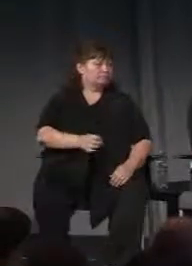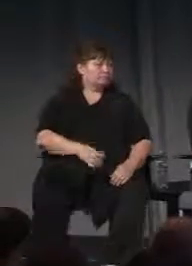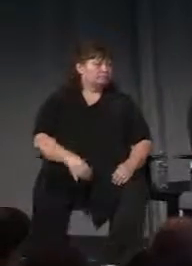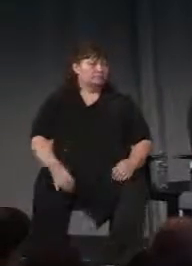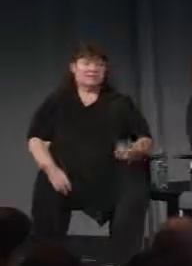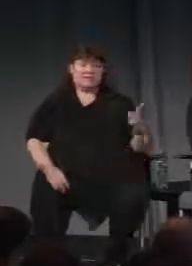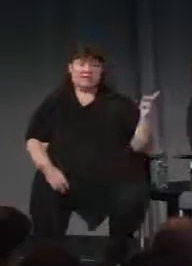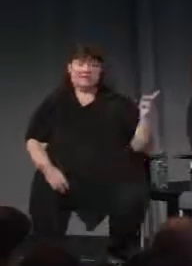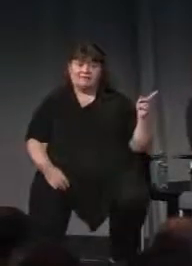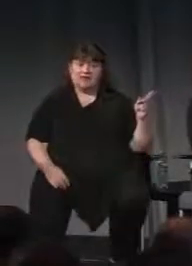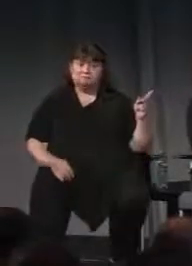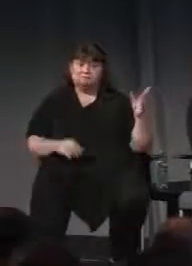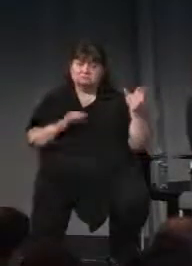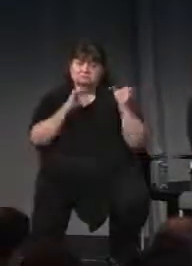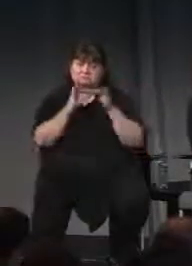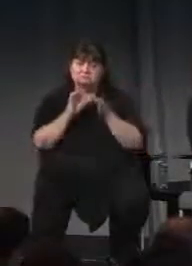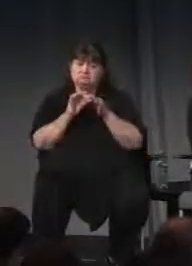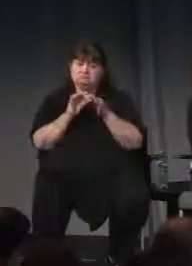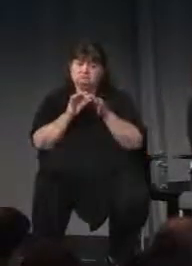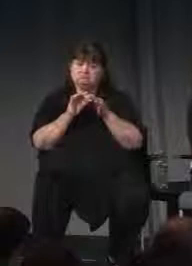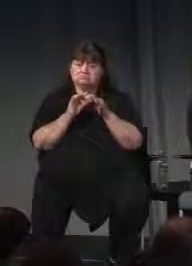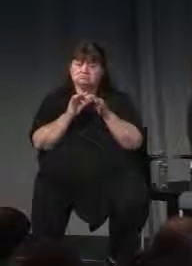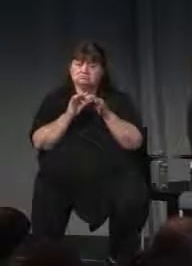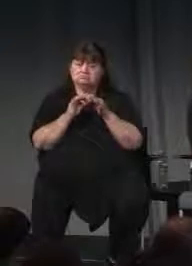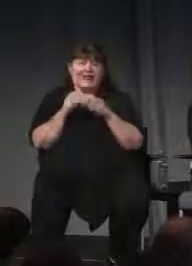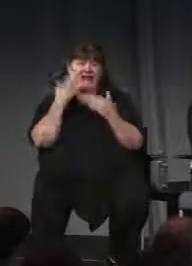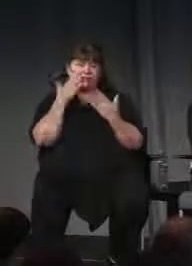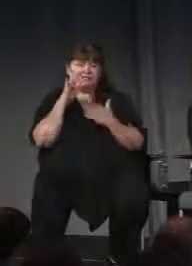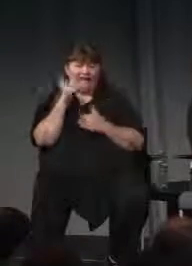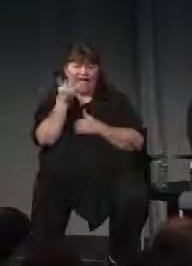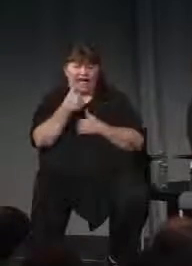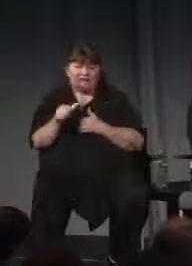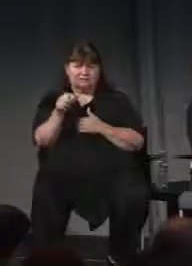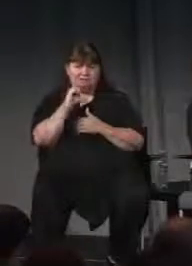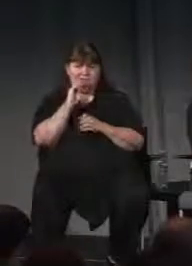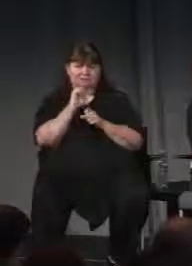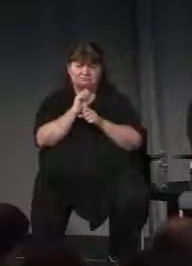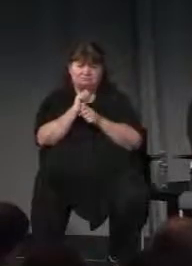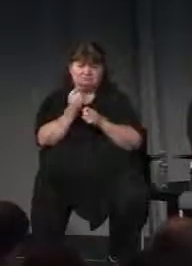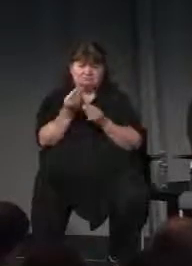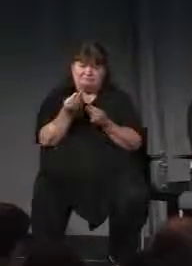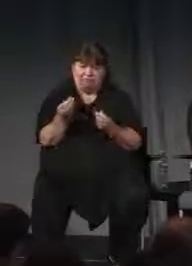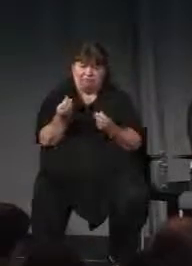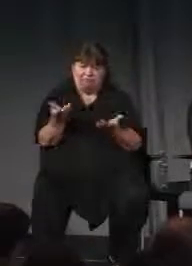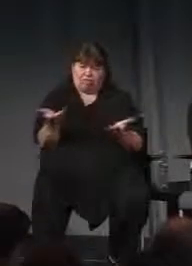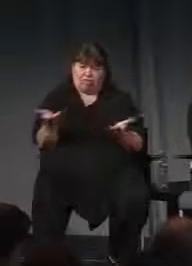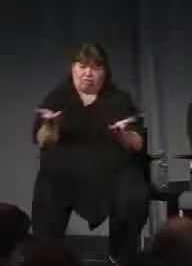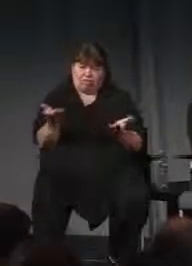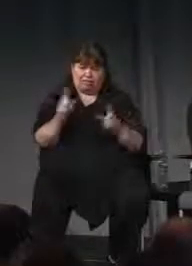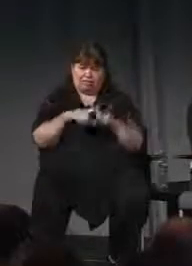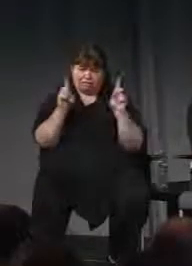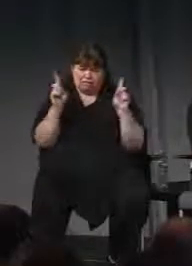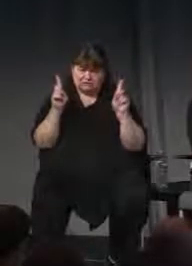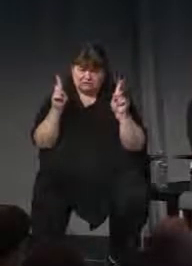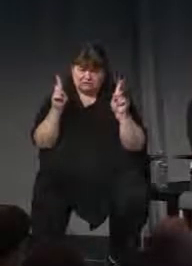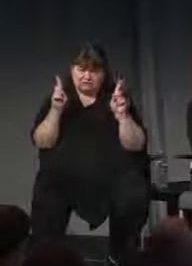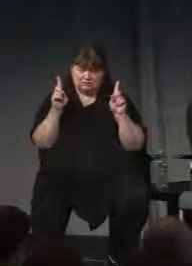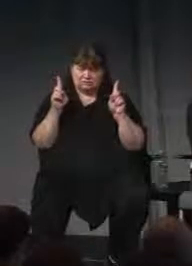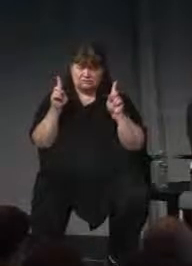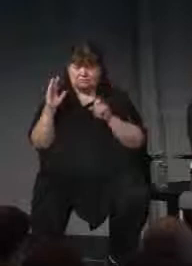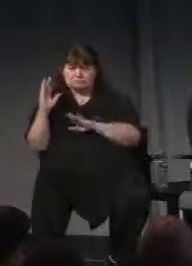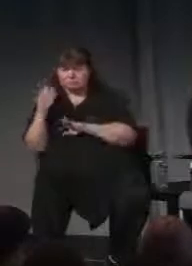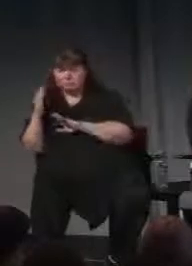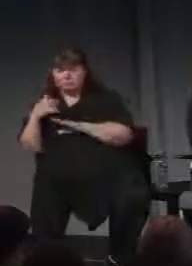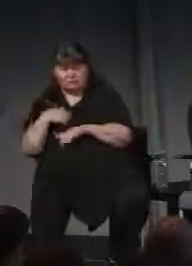that speaks a lot to, I think, I don't know if there's any actual material difference between music and sound